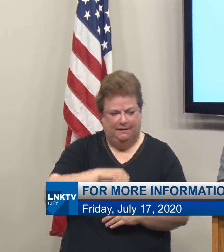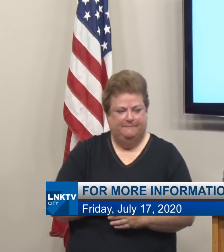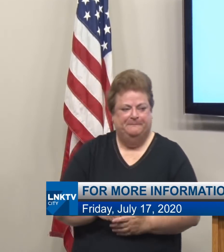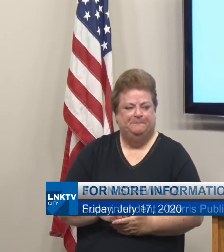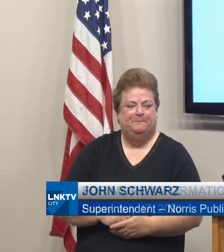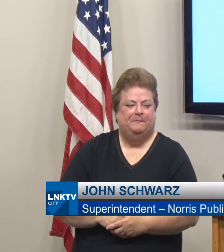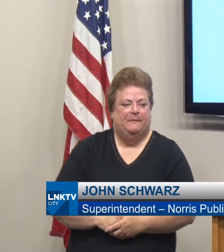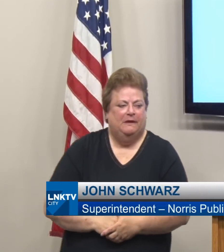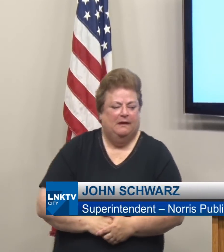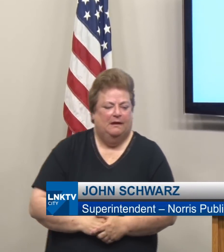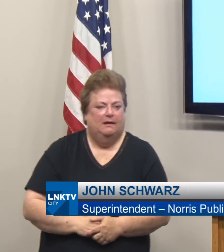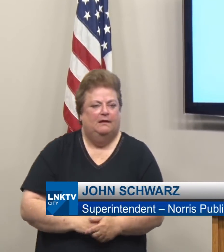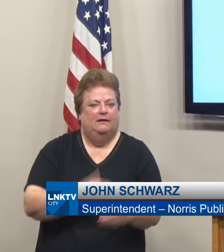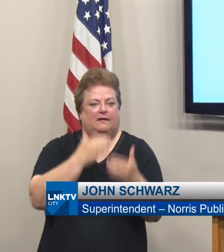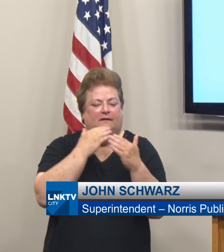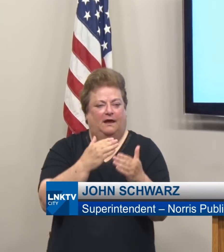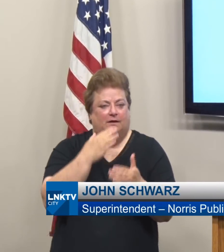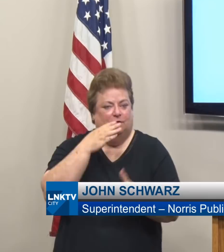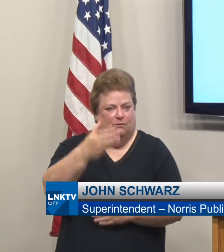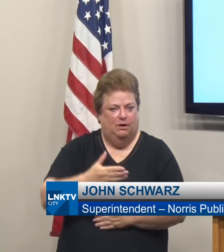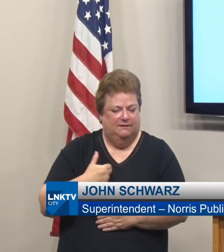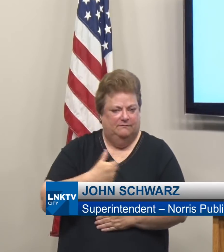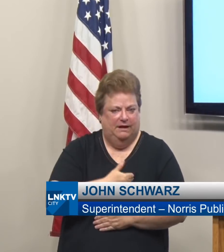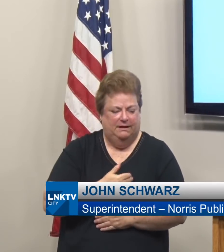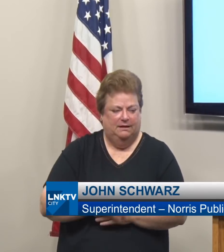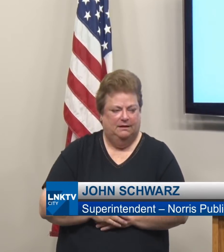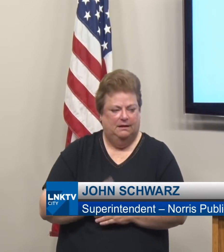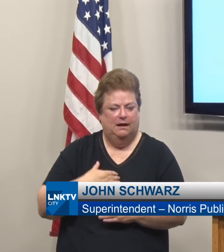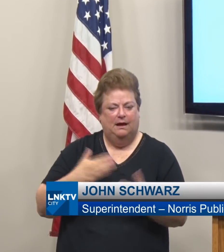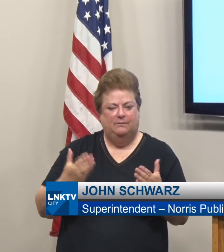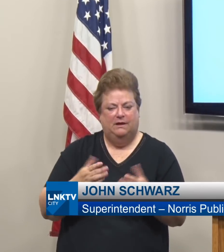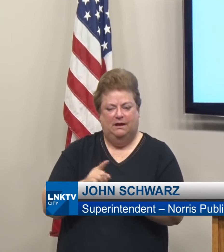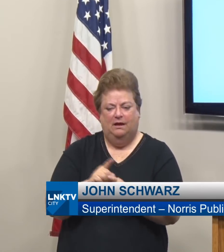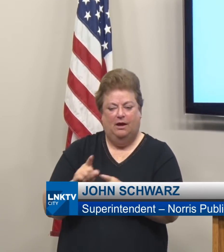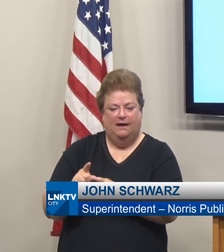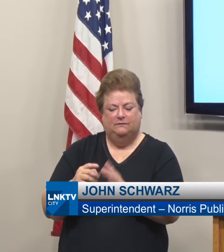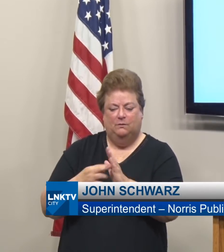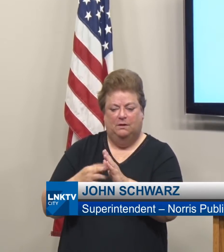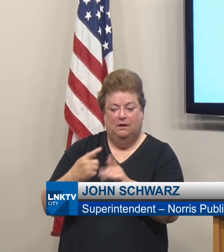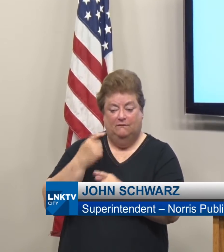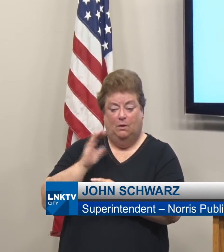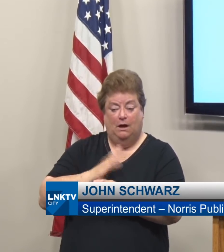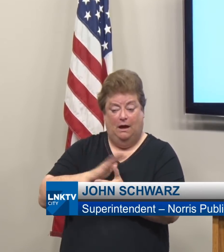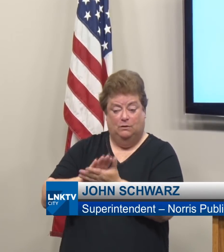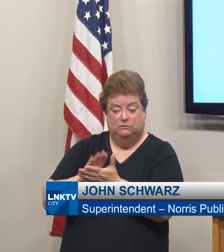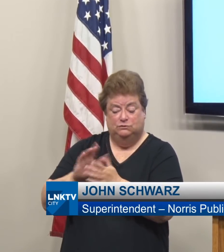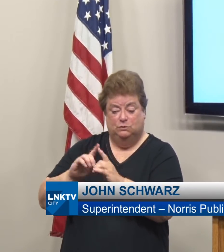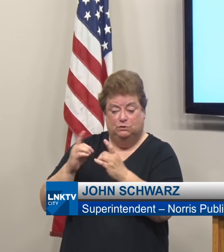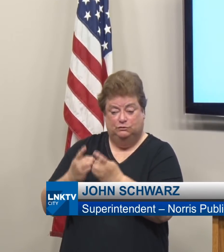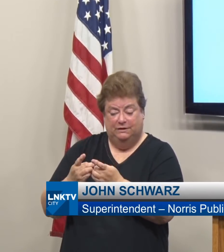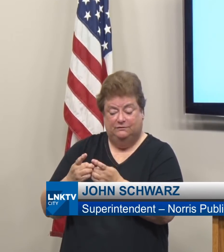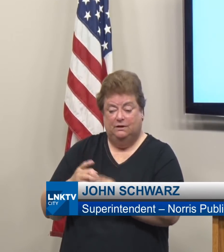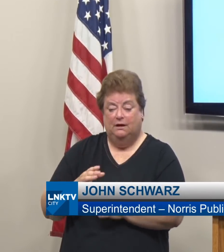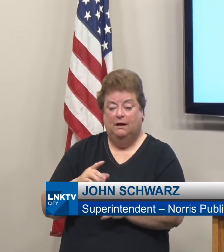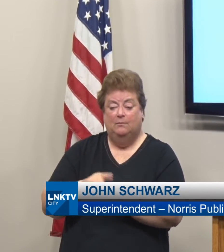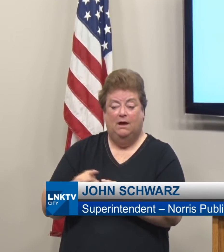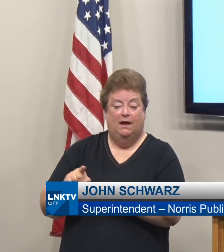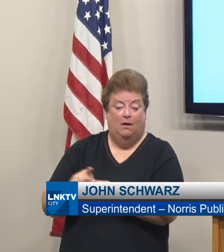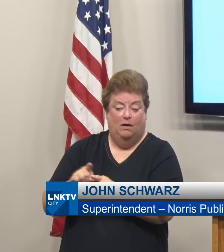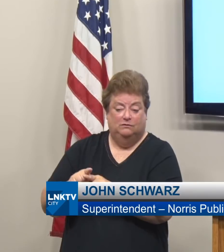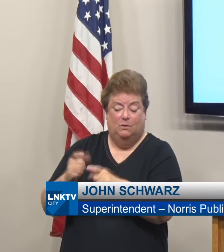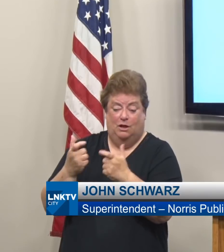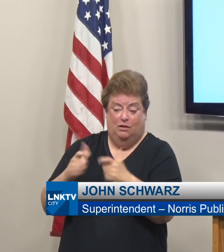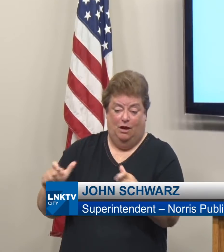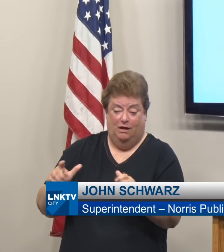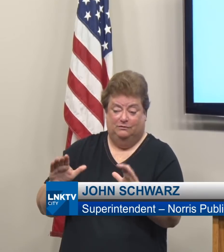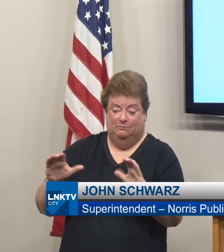Thank you, Mayor, for having us today. I'm here as a representative of our school district, but also as a larger body of schools